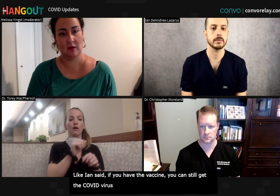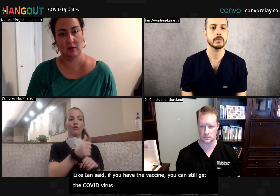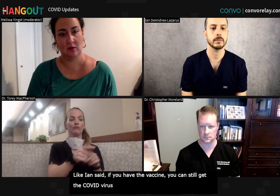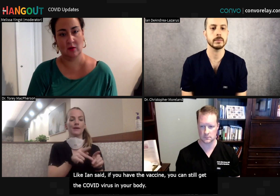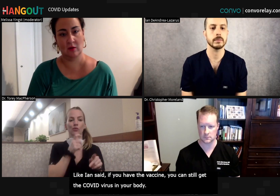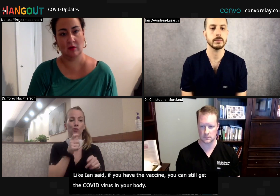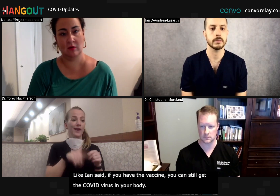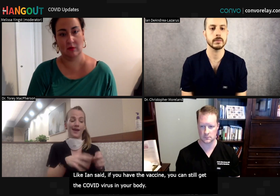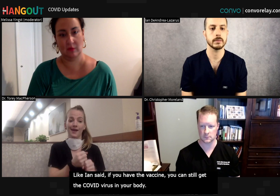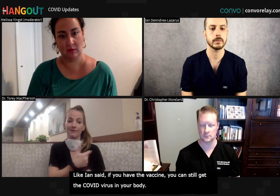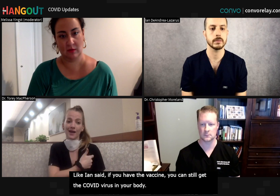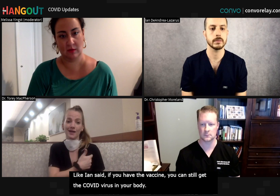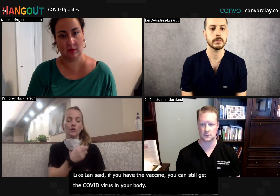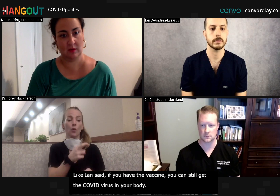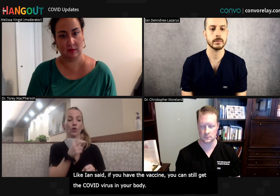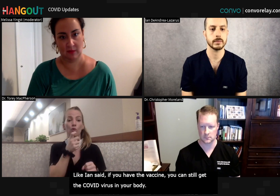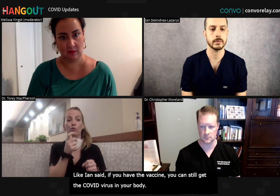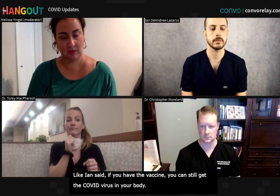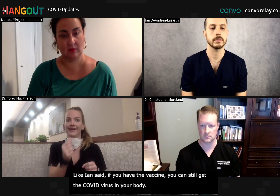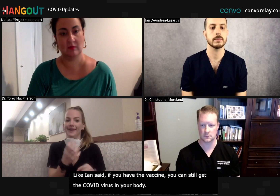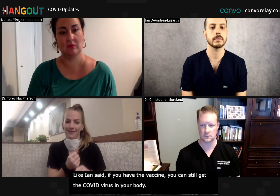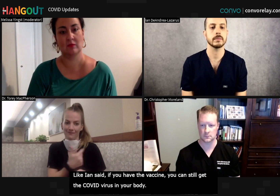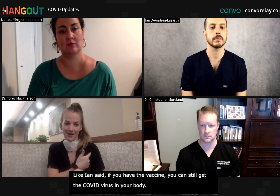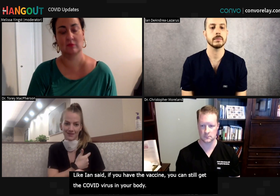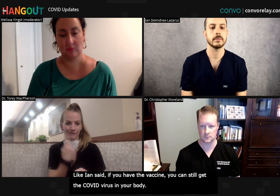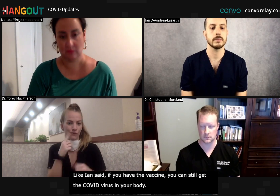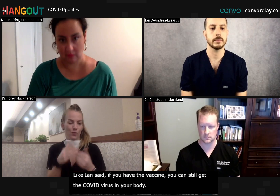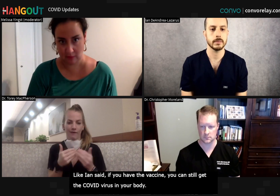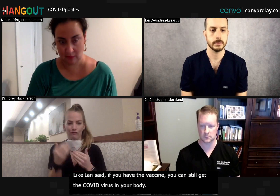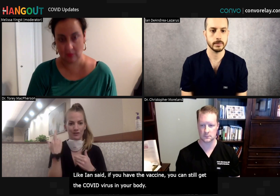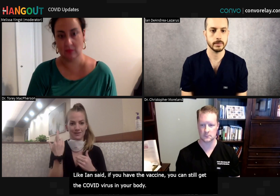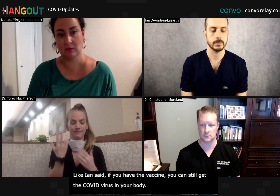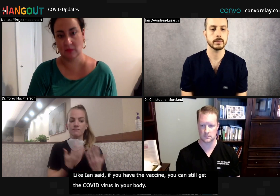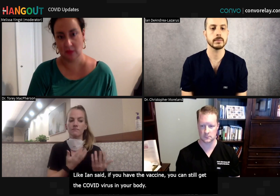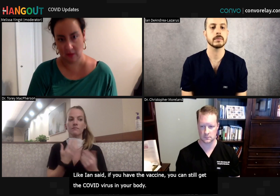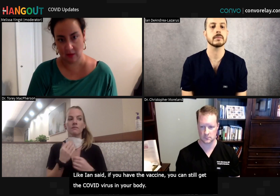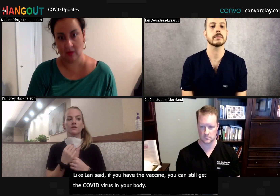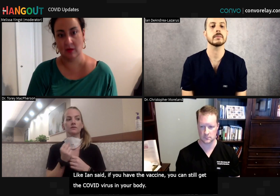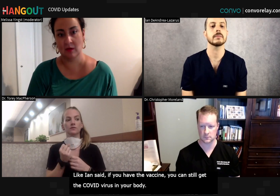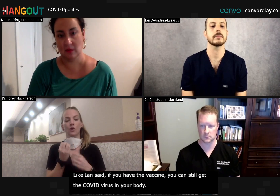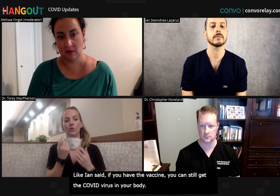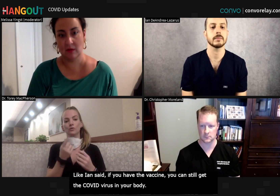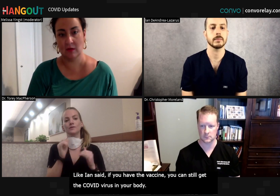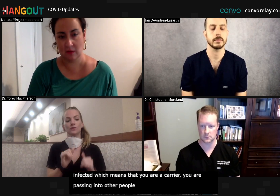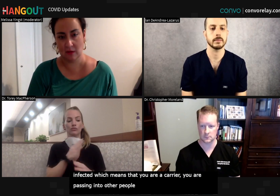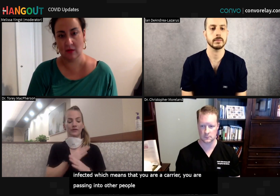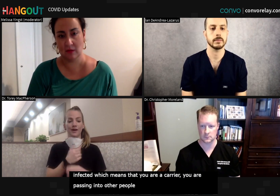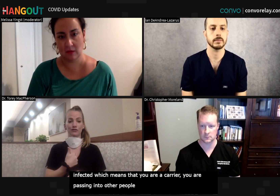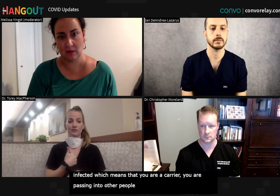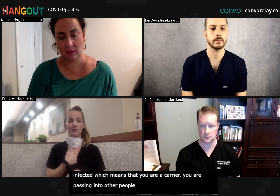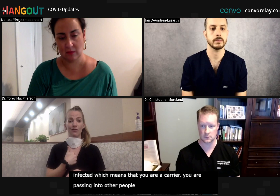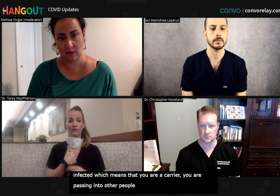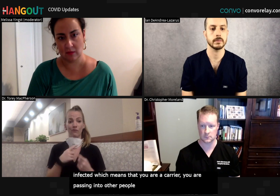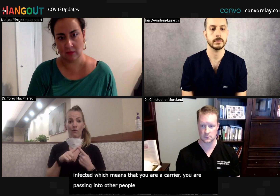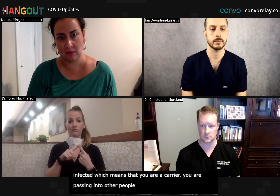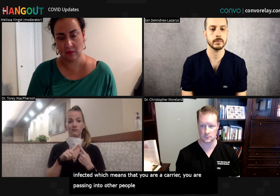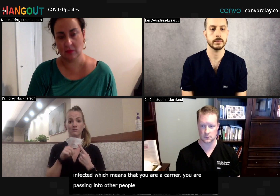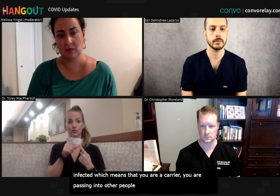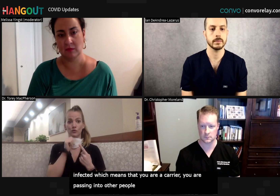infected, which means that you're a carrier and you're passing it to other people who didn't get vaccinated or couldn't get vaccinated for whatever reason